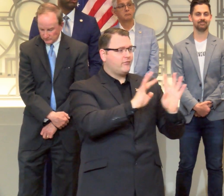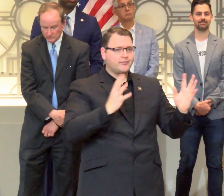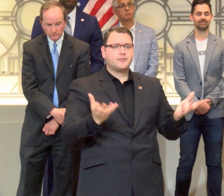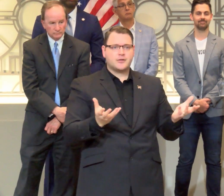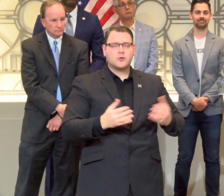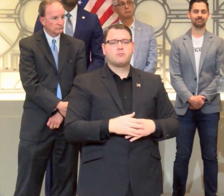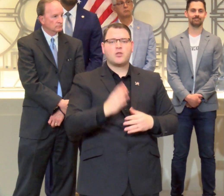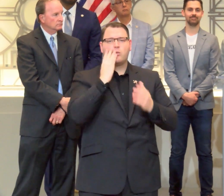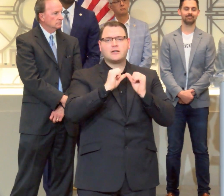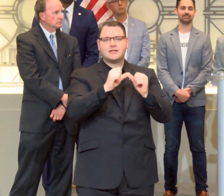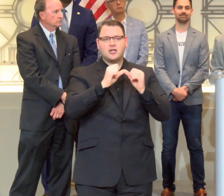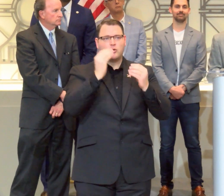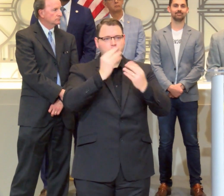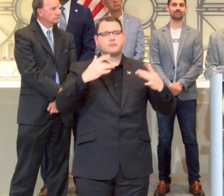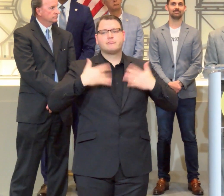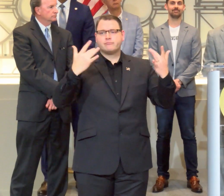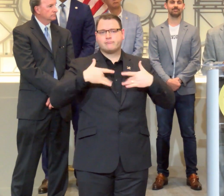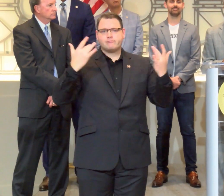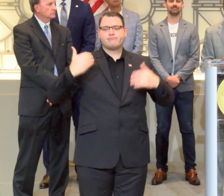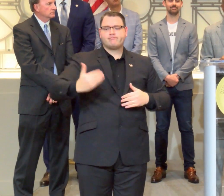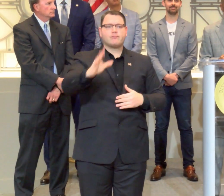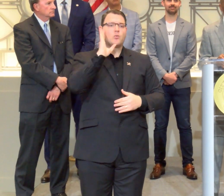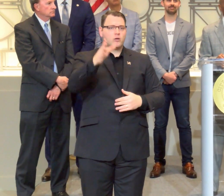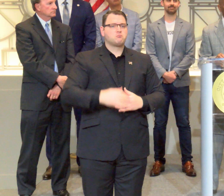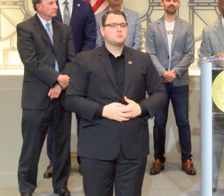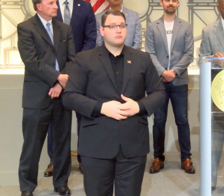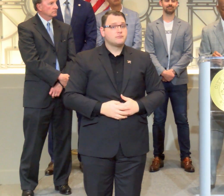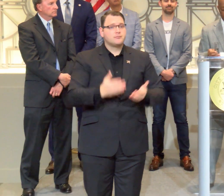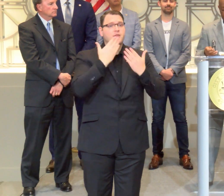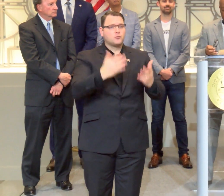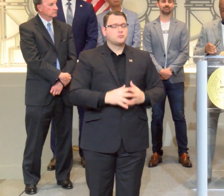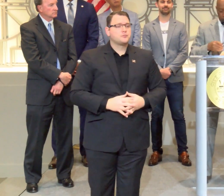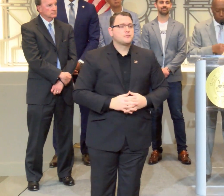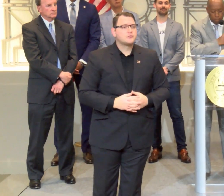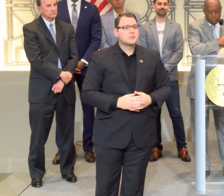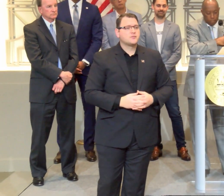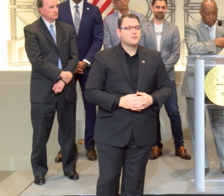continue to provide you with updates on where we are and what we're doing. Thank you. Appreciate it.